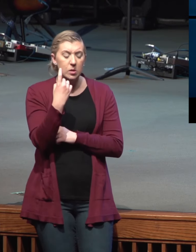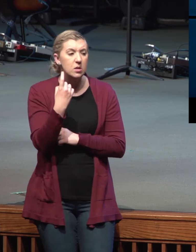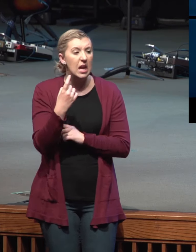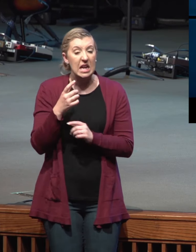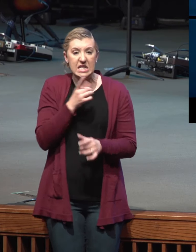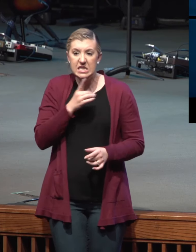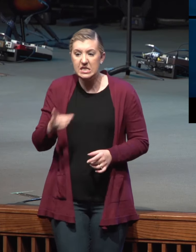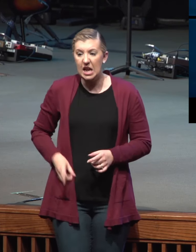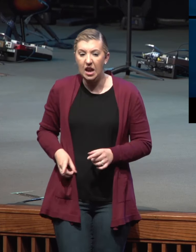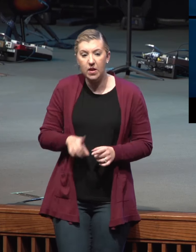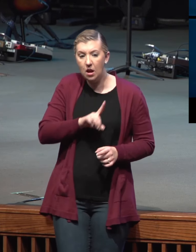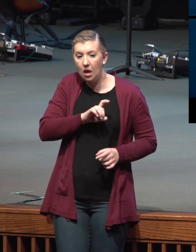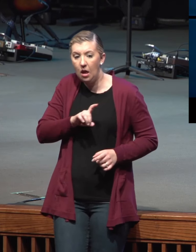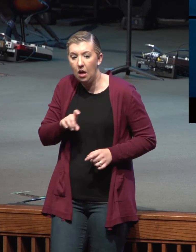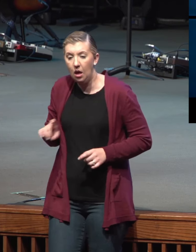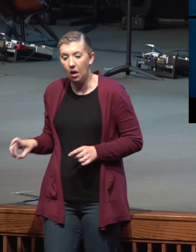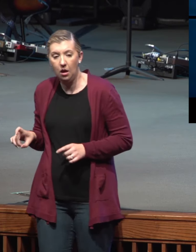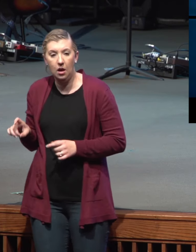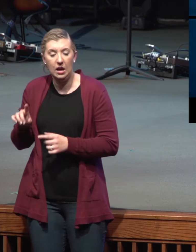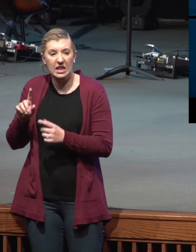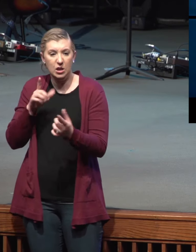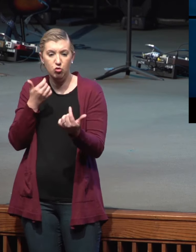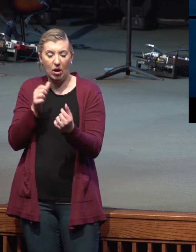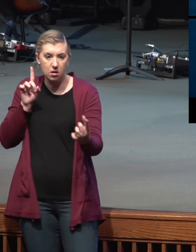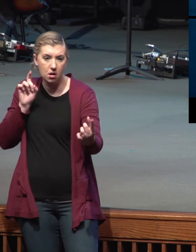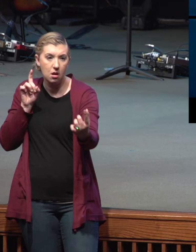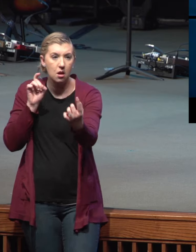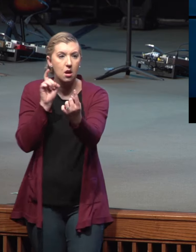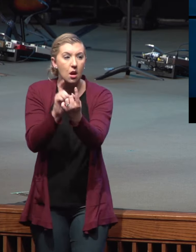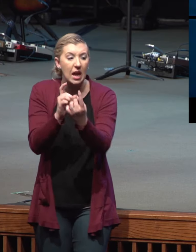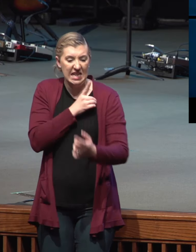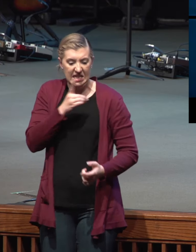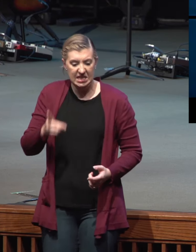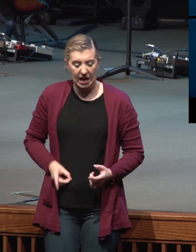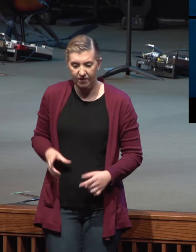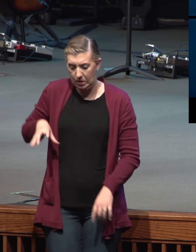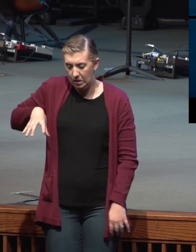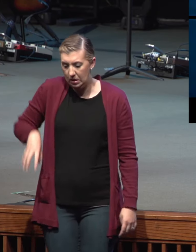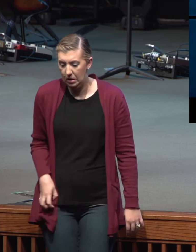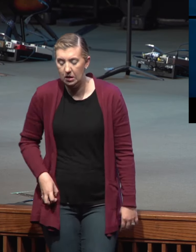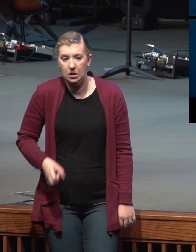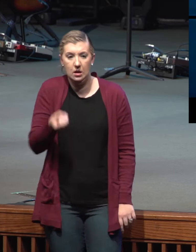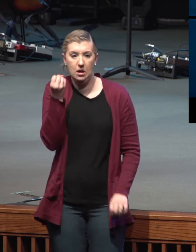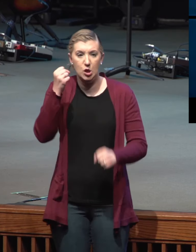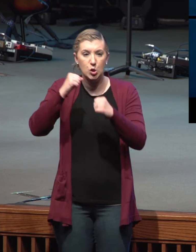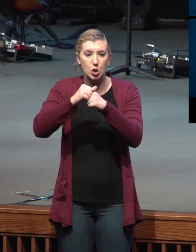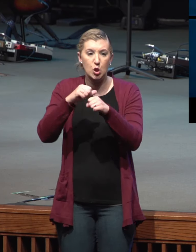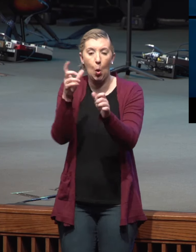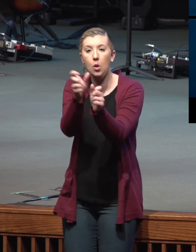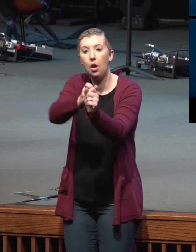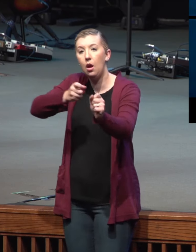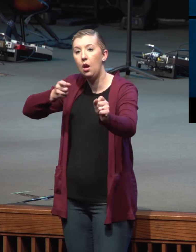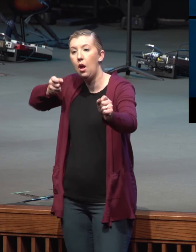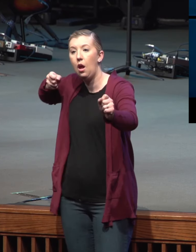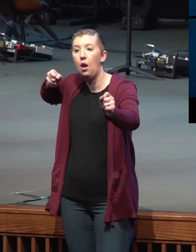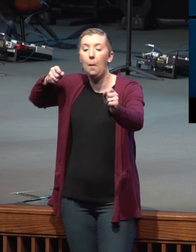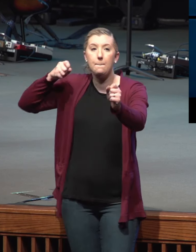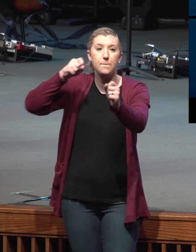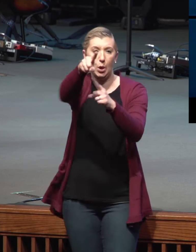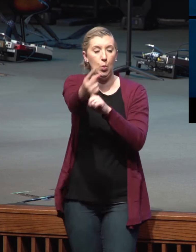ran quickly toward the battle line to meet the Philistine. And David put his hand in his bag and took out a stone and slung it and struck